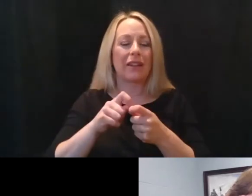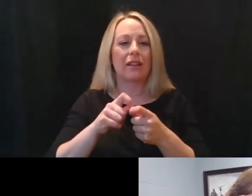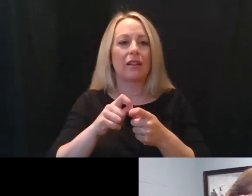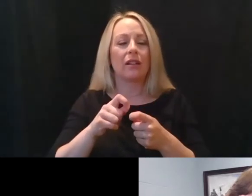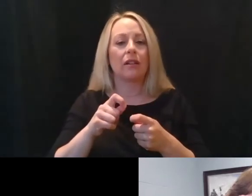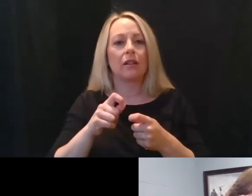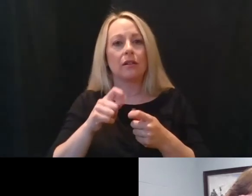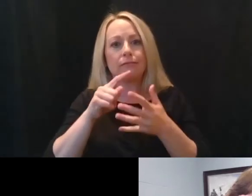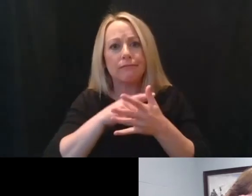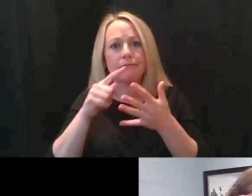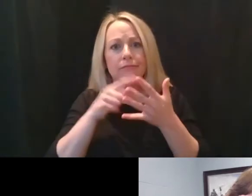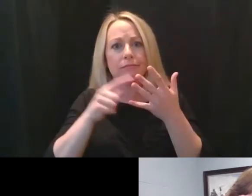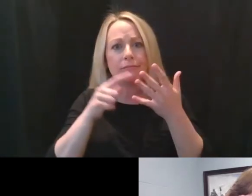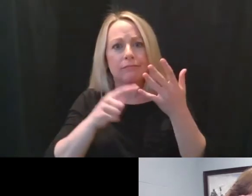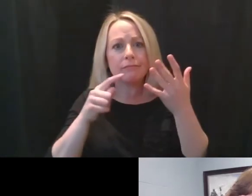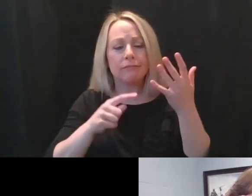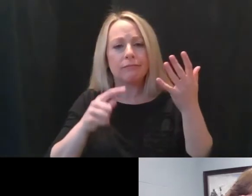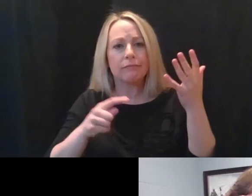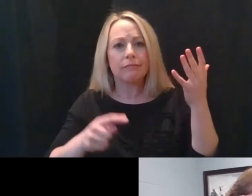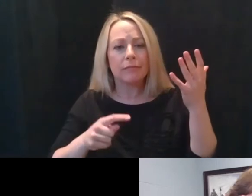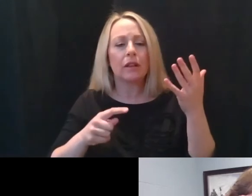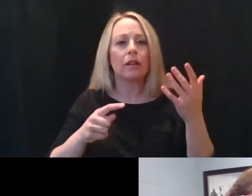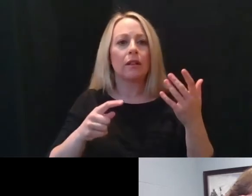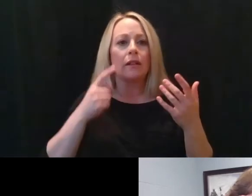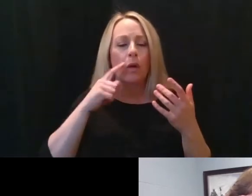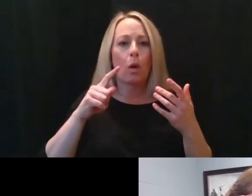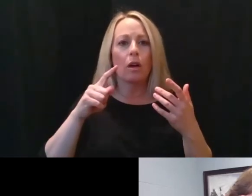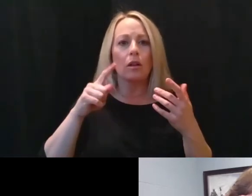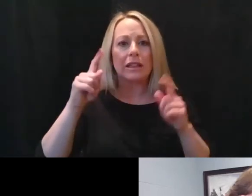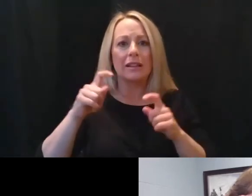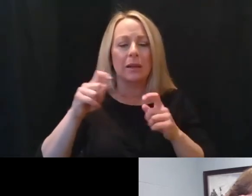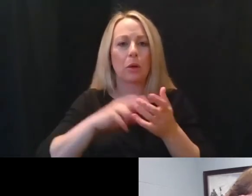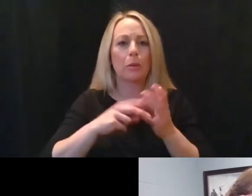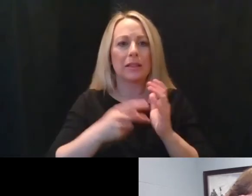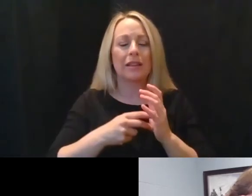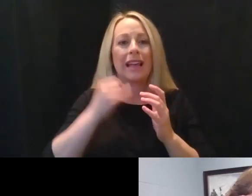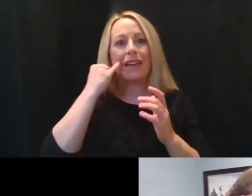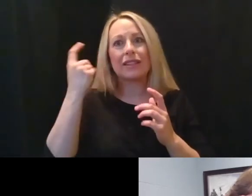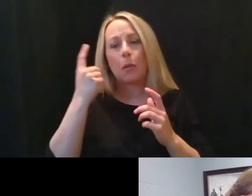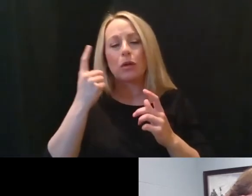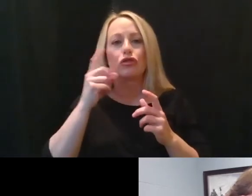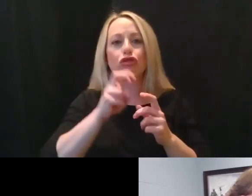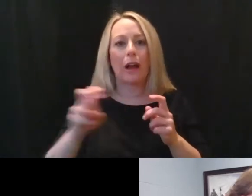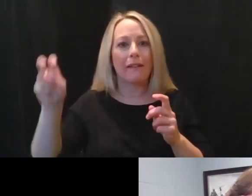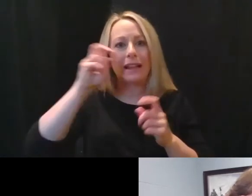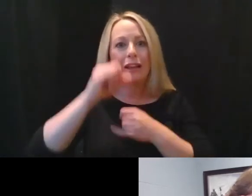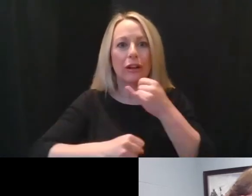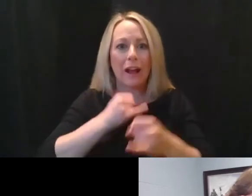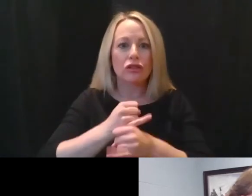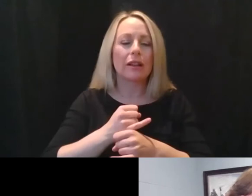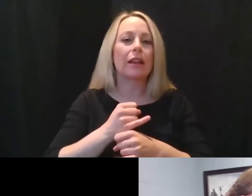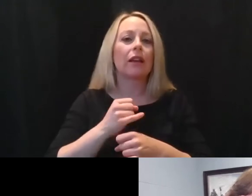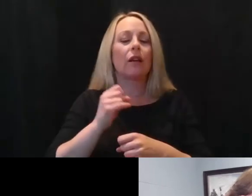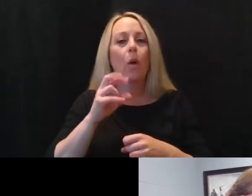when they're doing the testing, a physician can request it if somebody's traveled internationally, if somebody's a contact to someone who's traveled